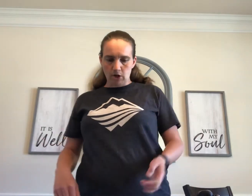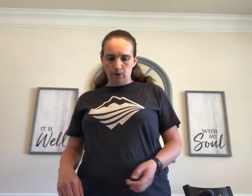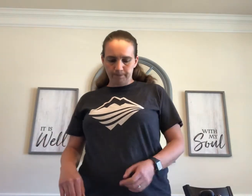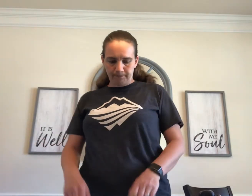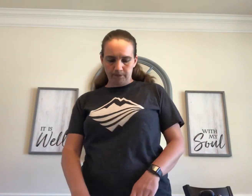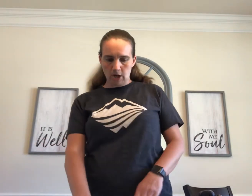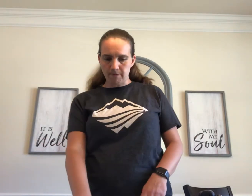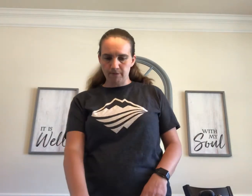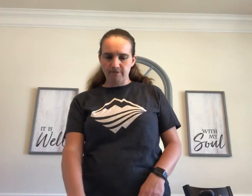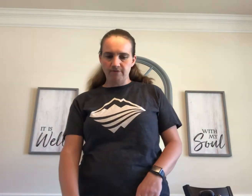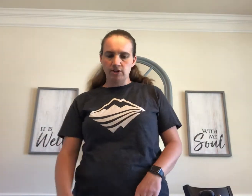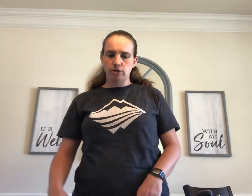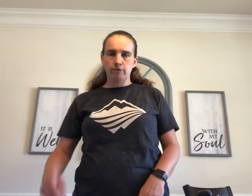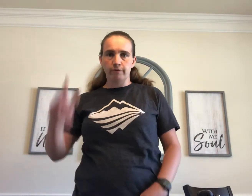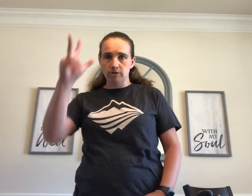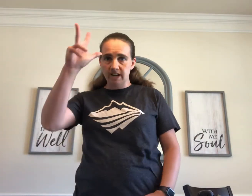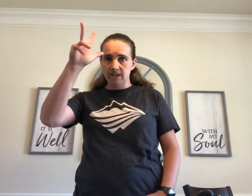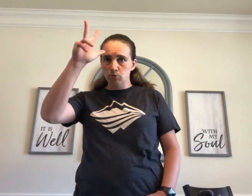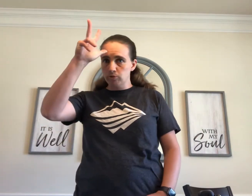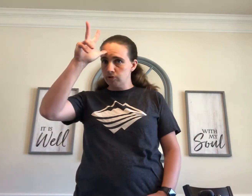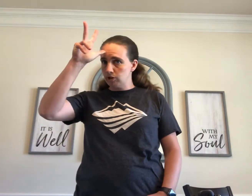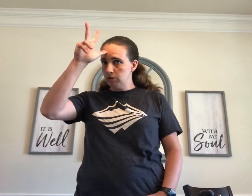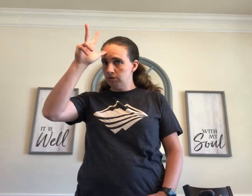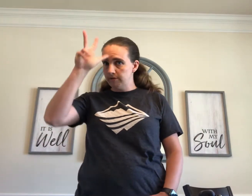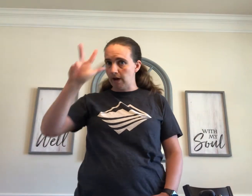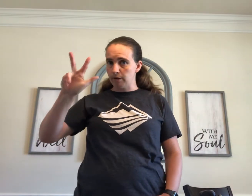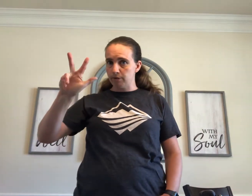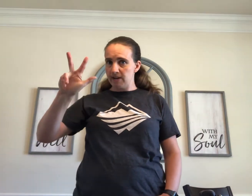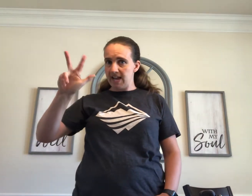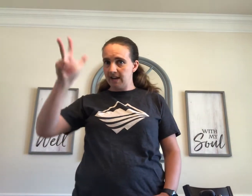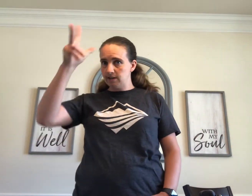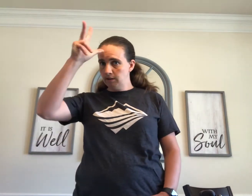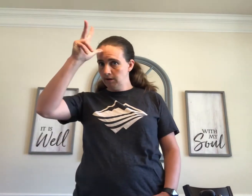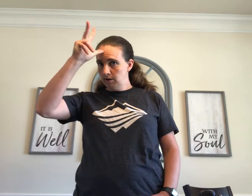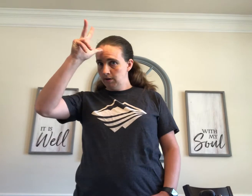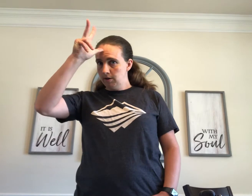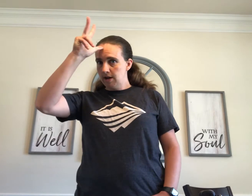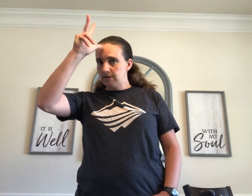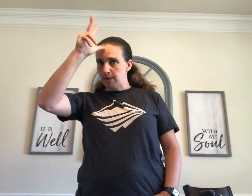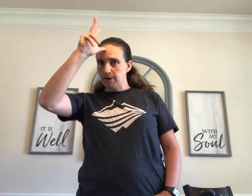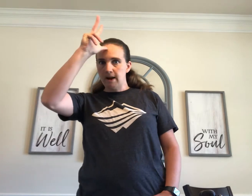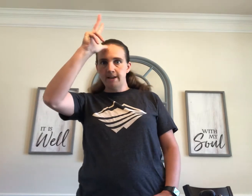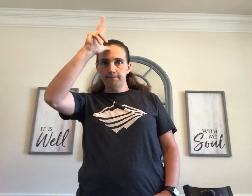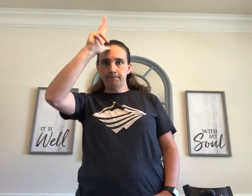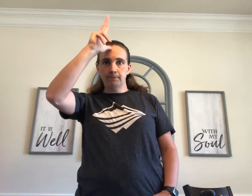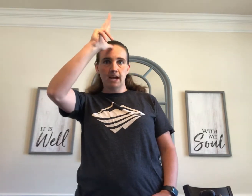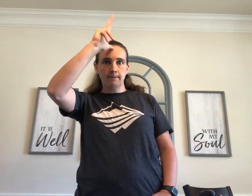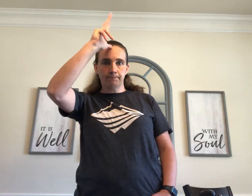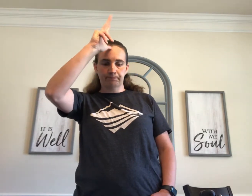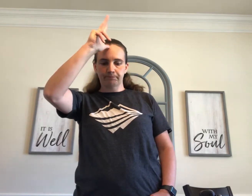so top of 352, first sign is rooster. You've got your 3 hand at the top of your head, okay?